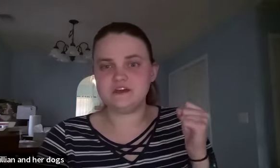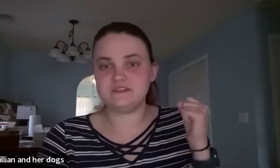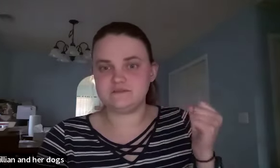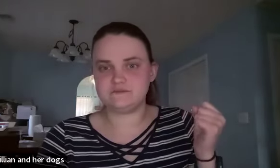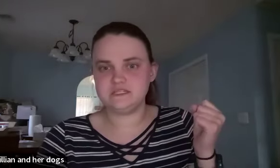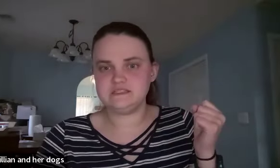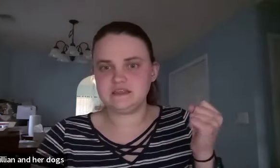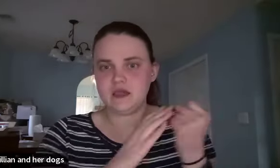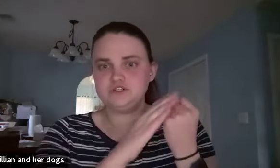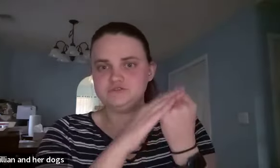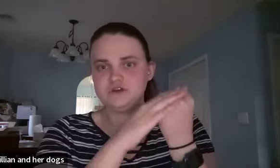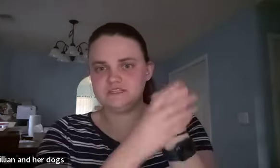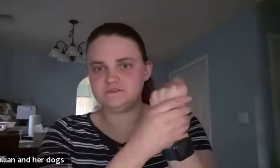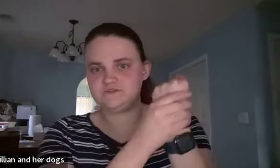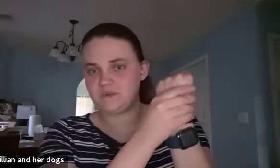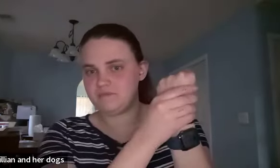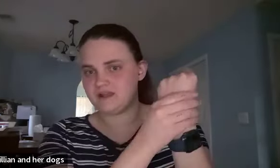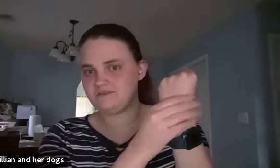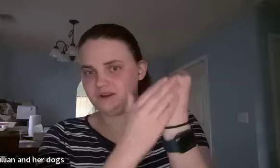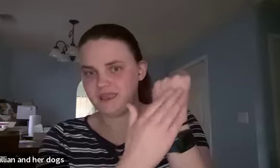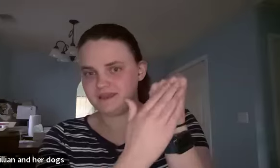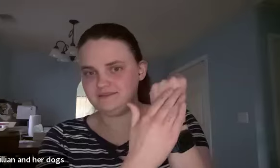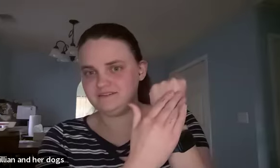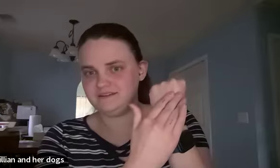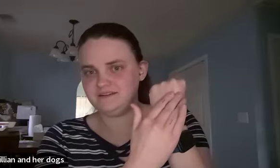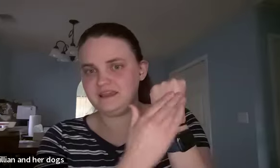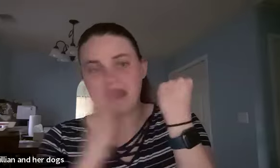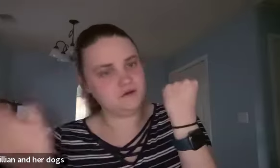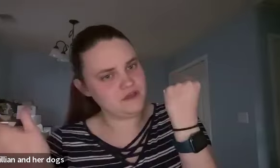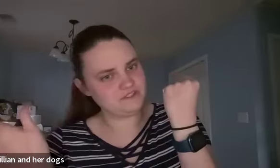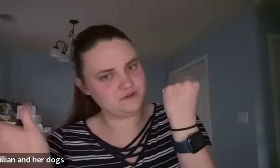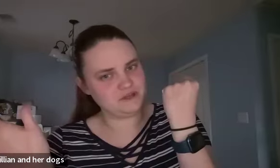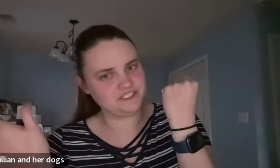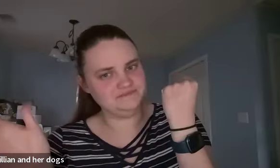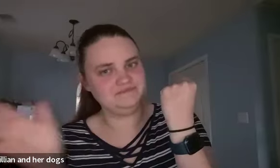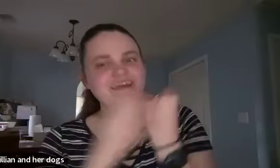tell the difference? Like, how would you know the difference from the back of your hand? I don't know if that was your question, but